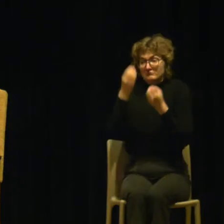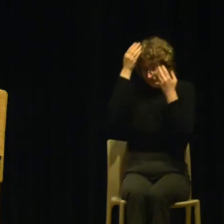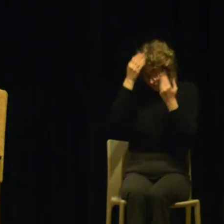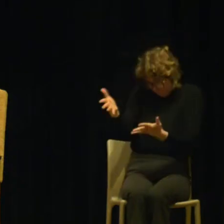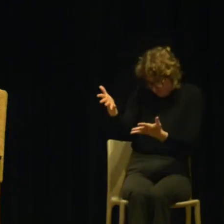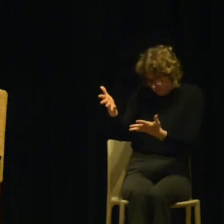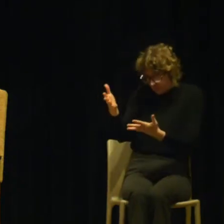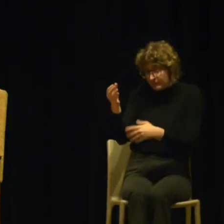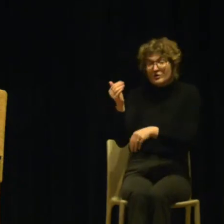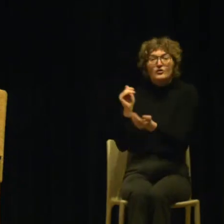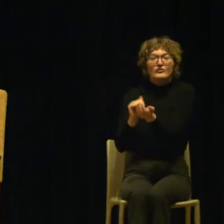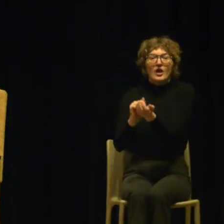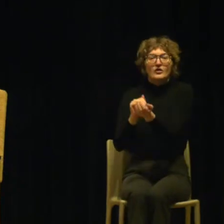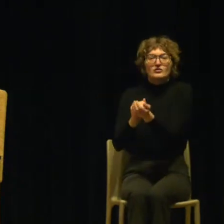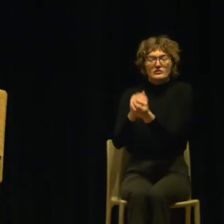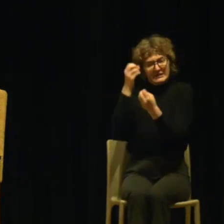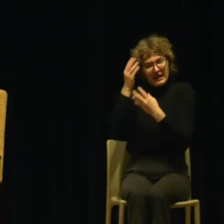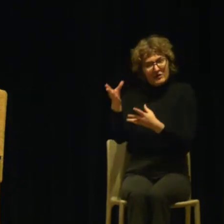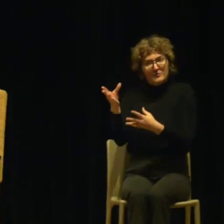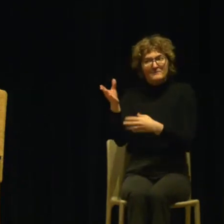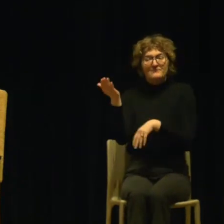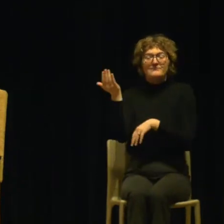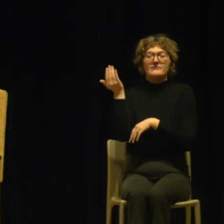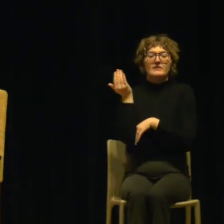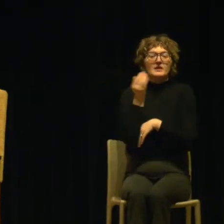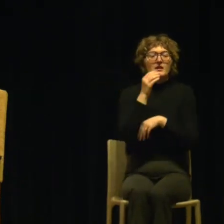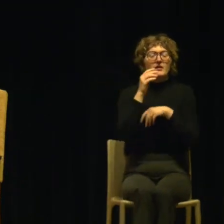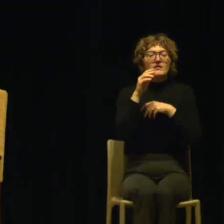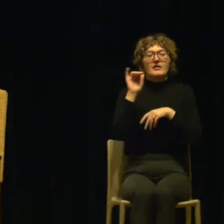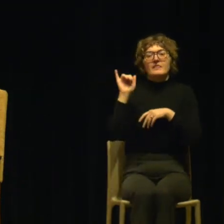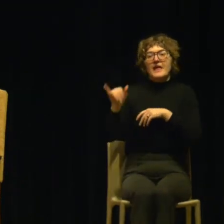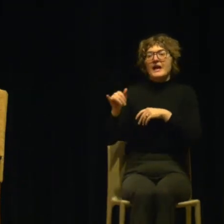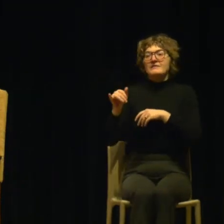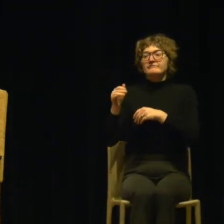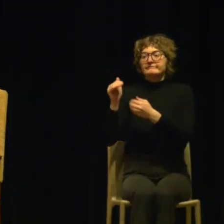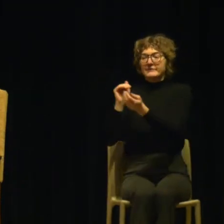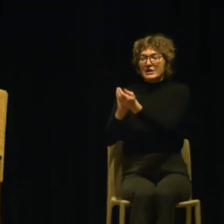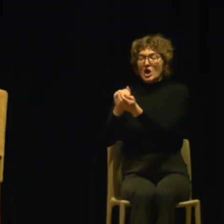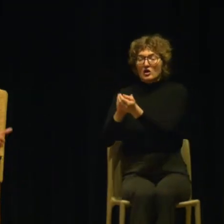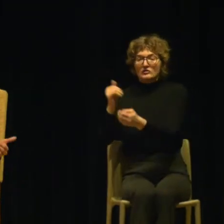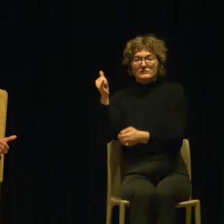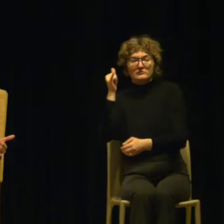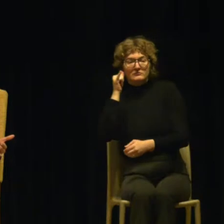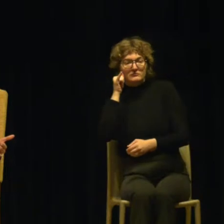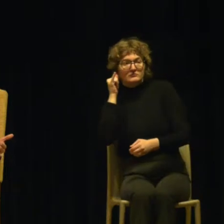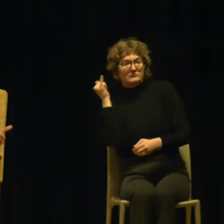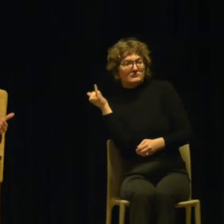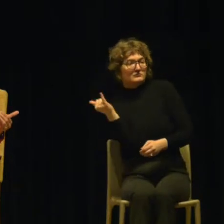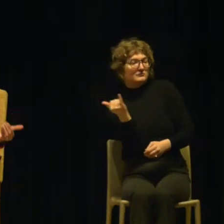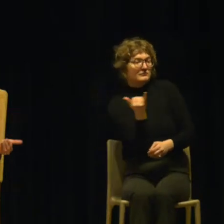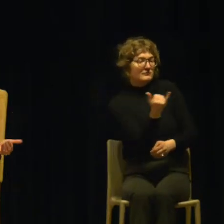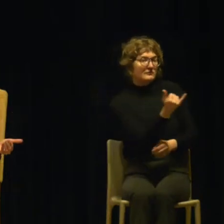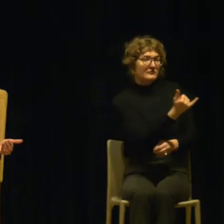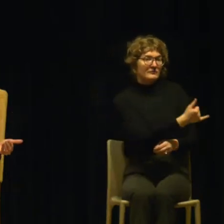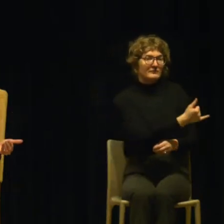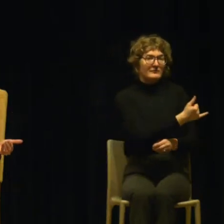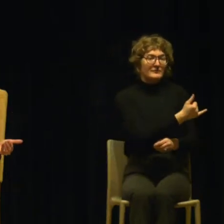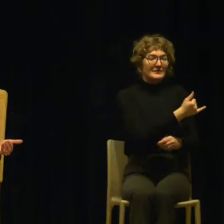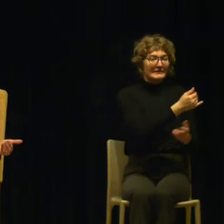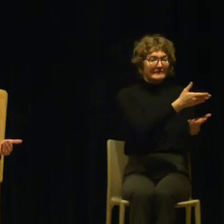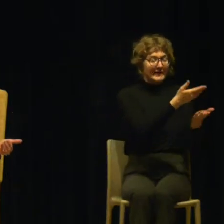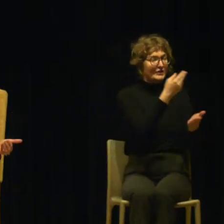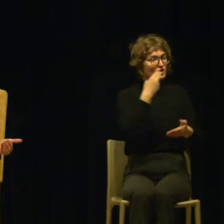this, because the notion that someone would pick up the phone and call to get your